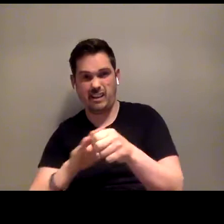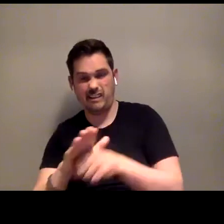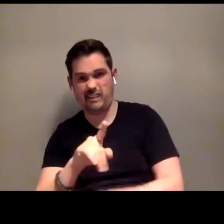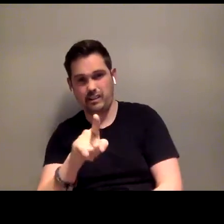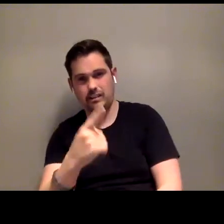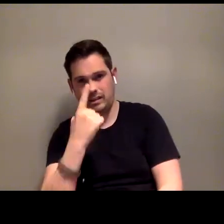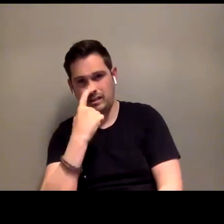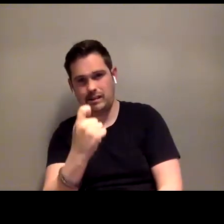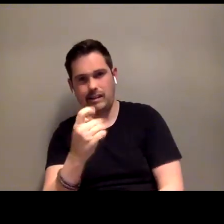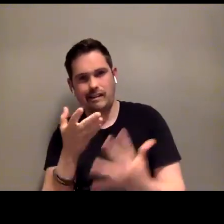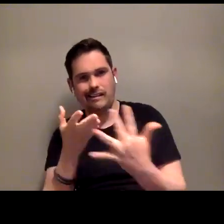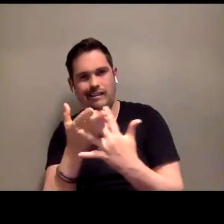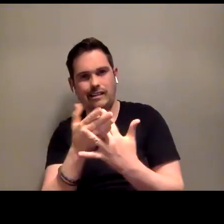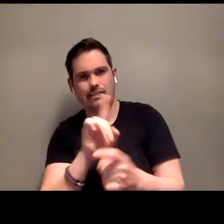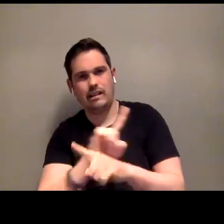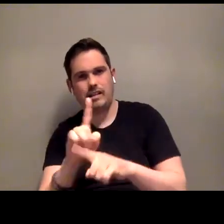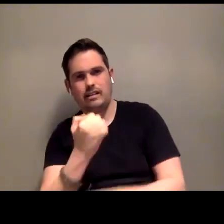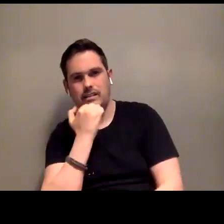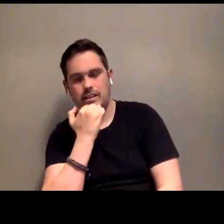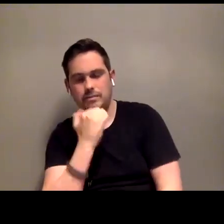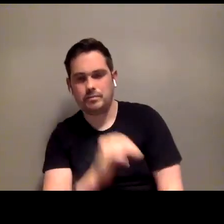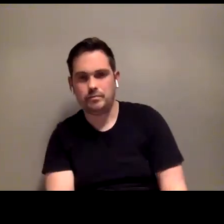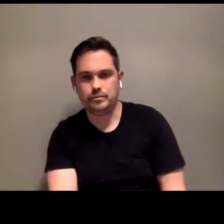candidates wherever you are.